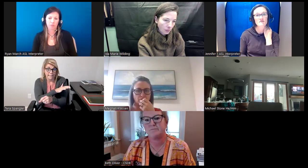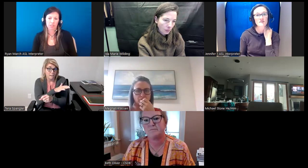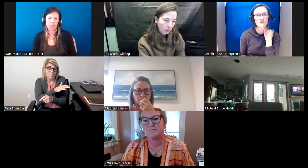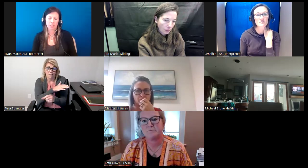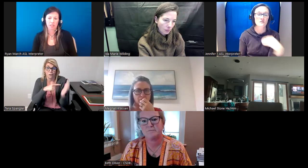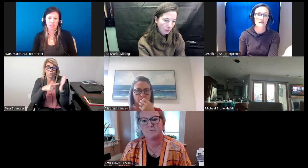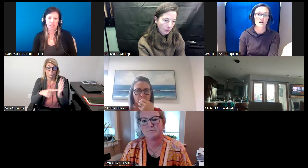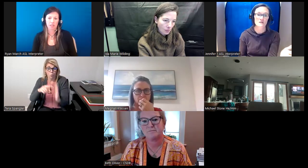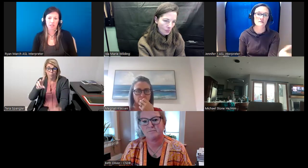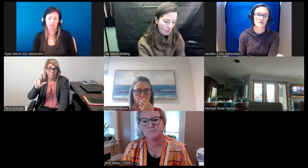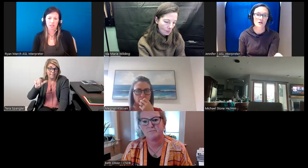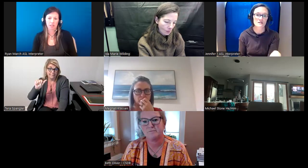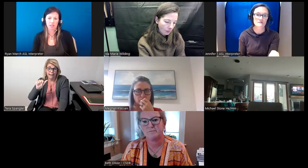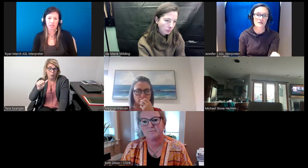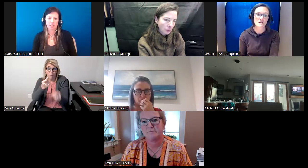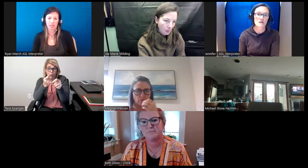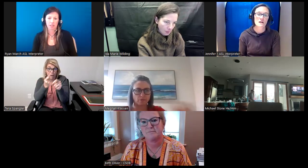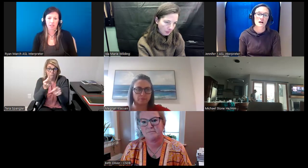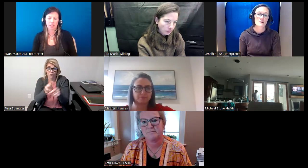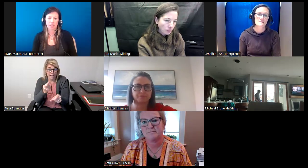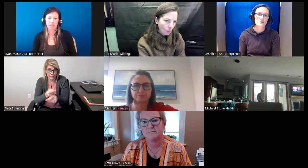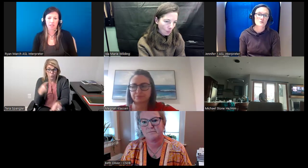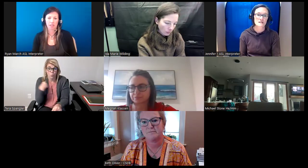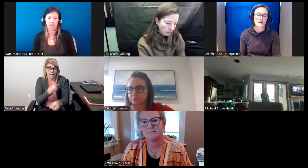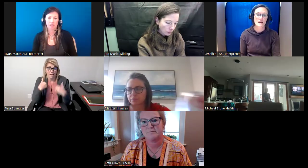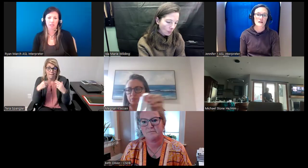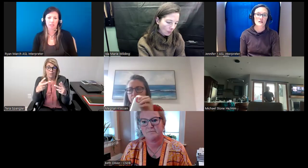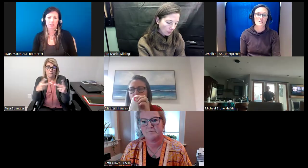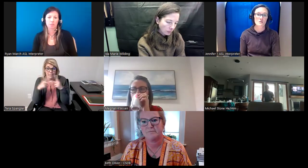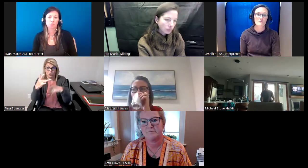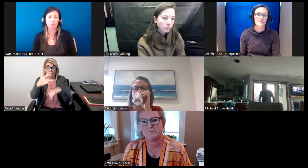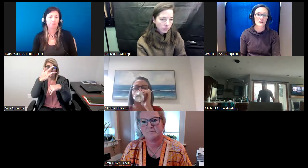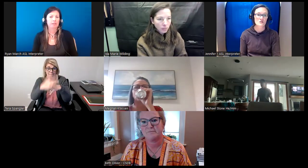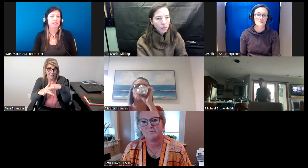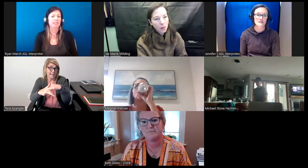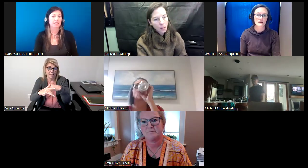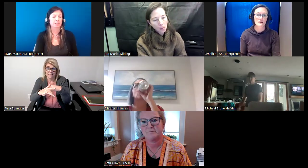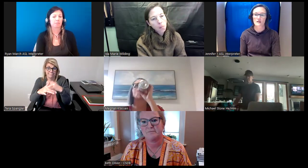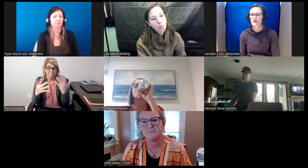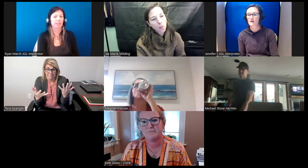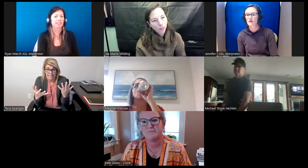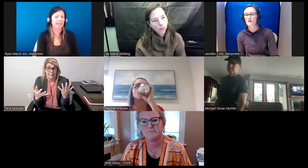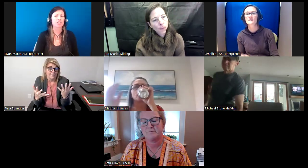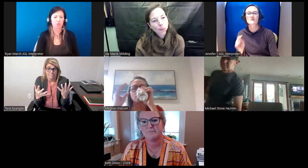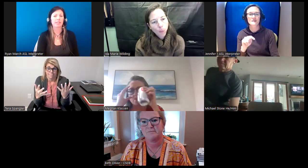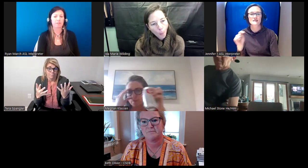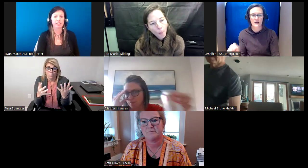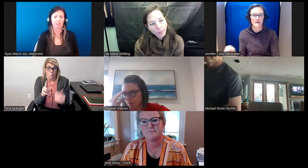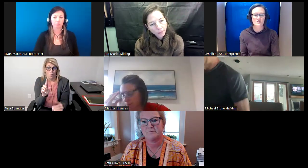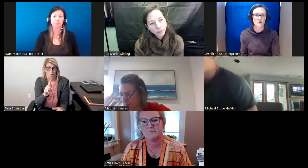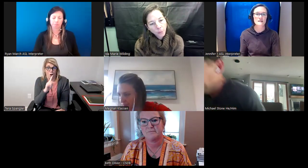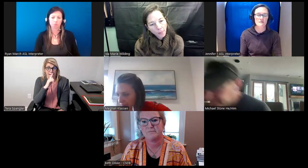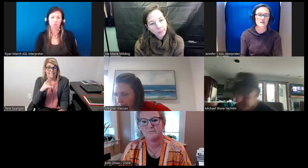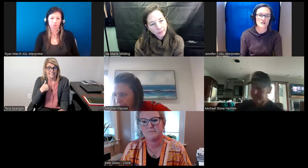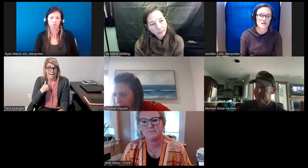a severe, that they are severely hard to fill. So DPA, they are doing this. Excuse me, the